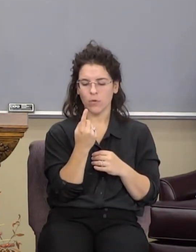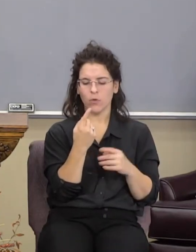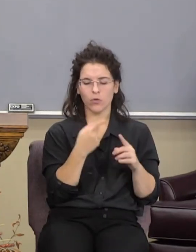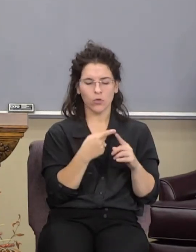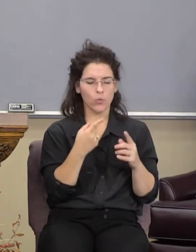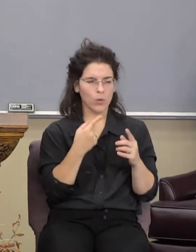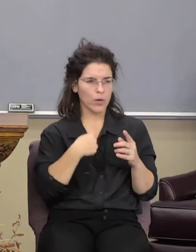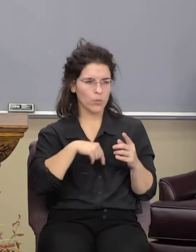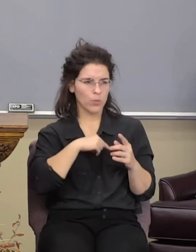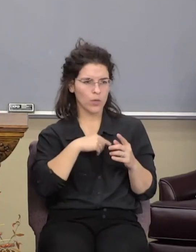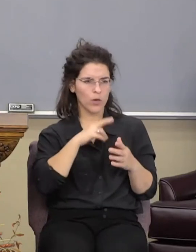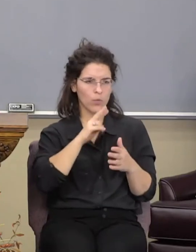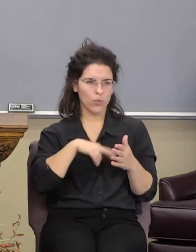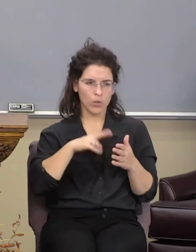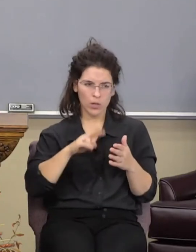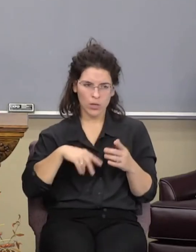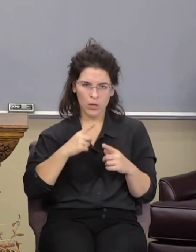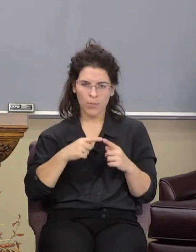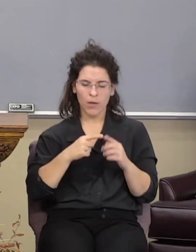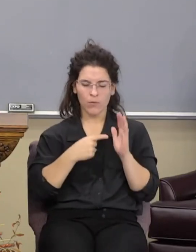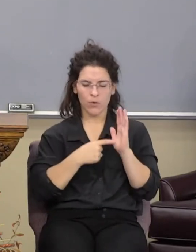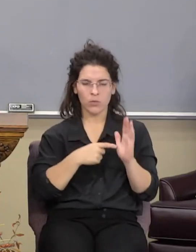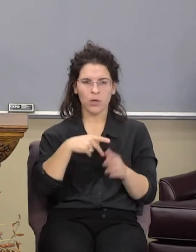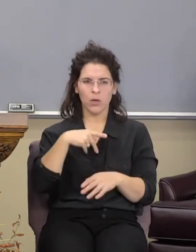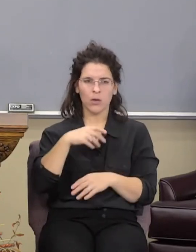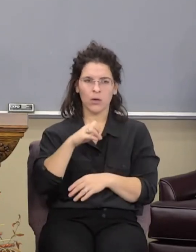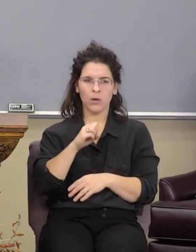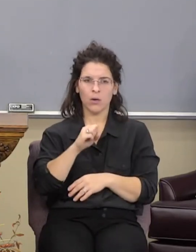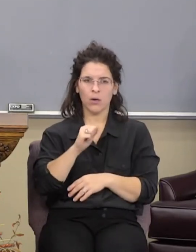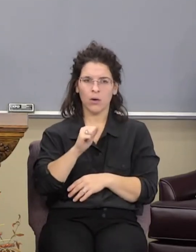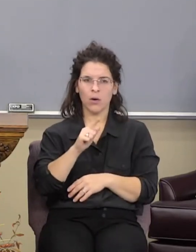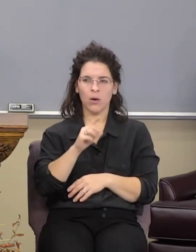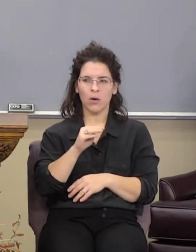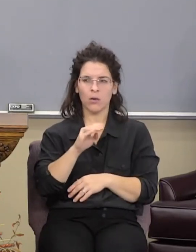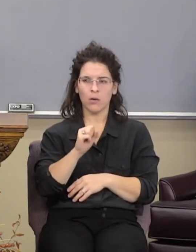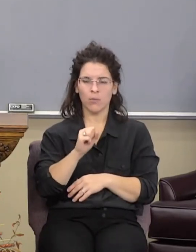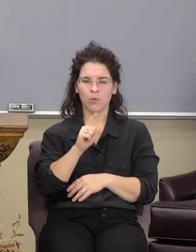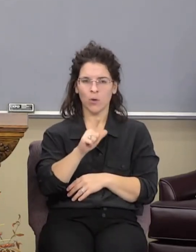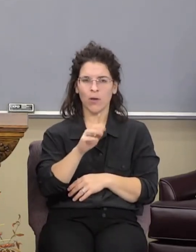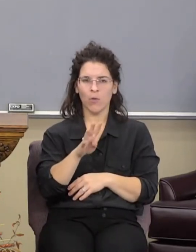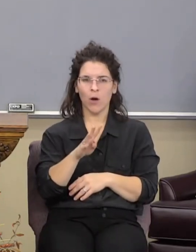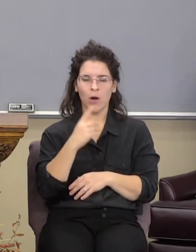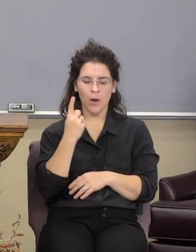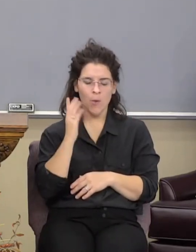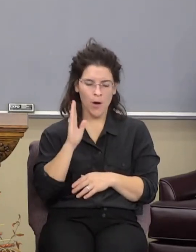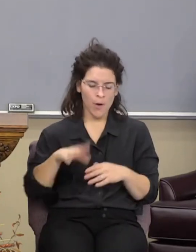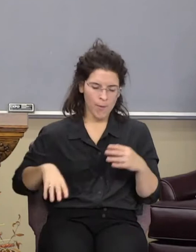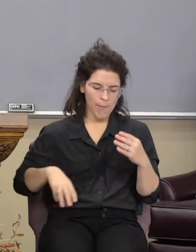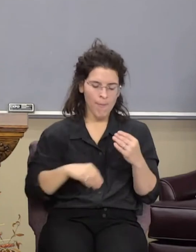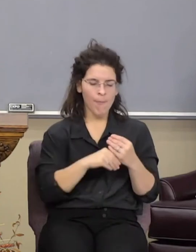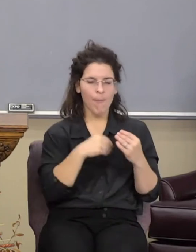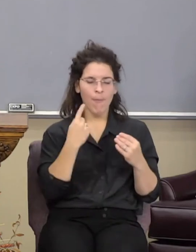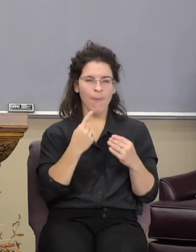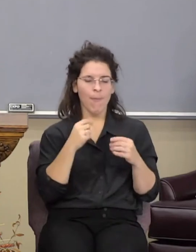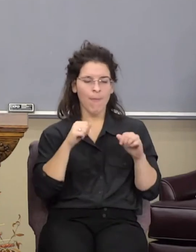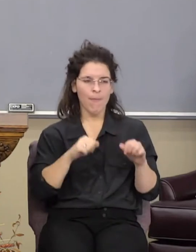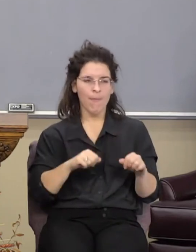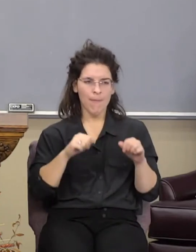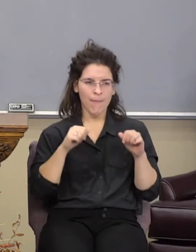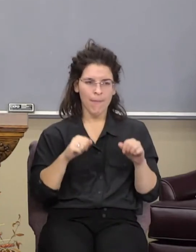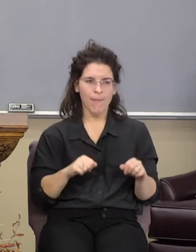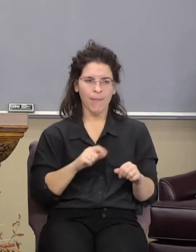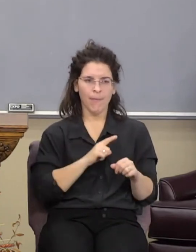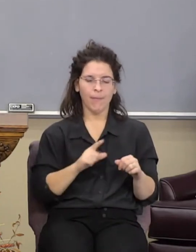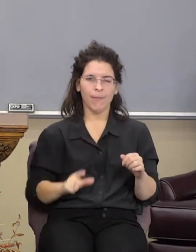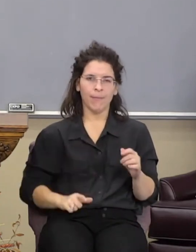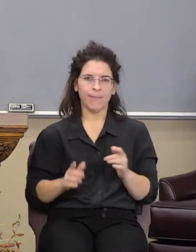what we are reading about, for example, in Psalms chapter 24. He's going to add something about the capacities of the Lord